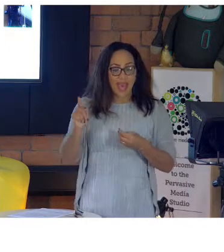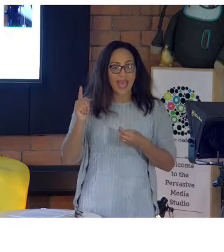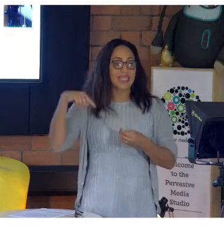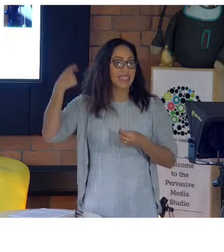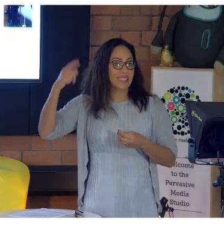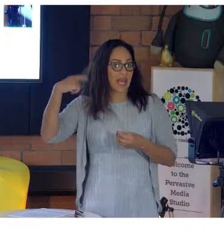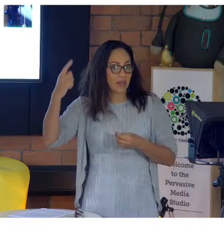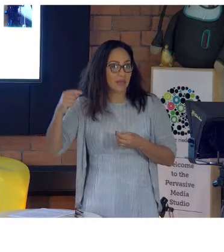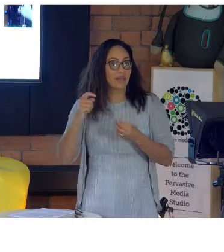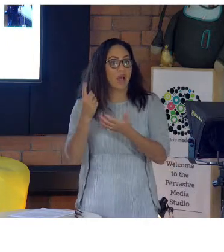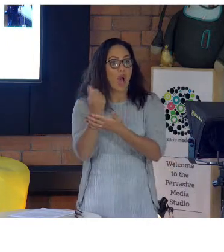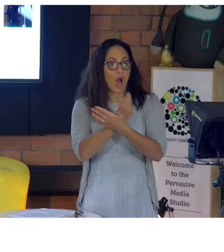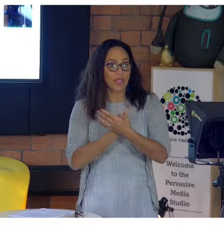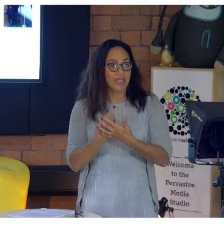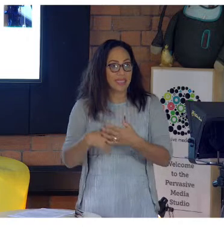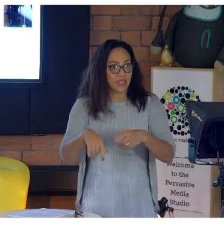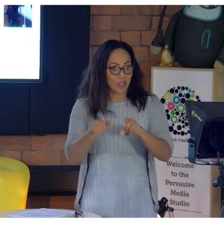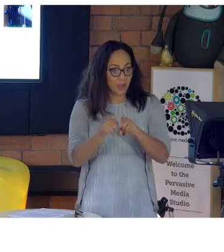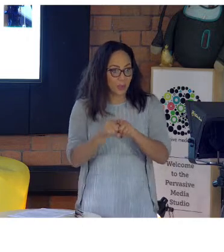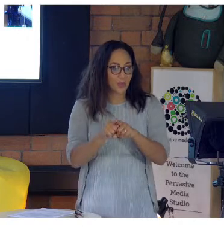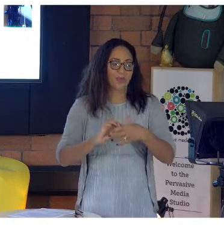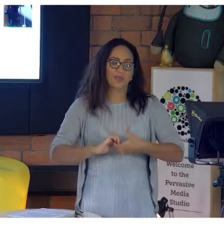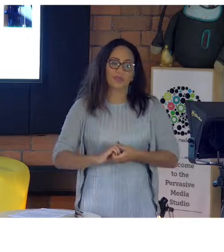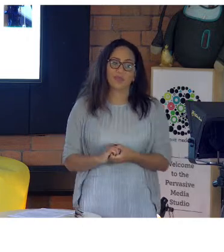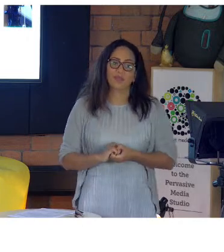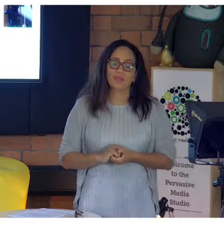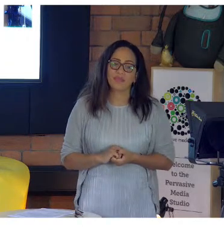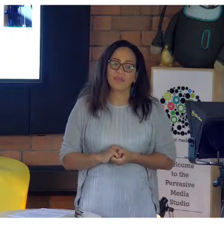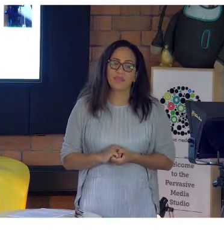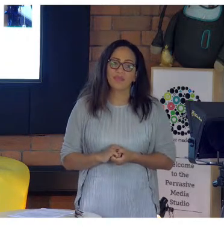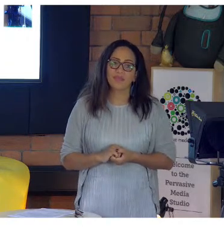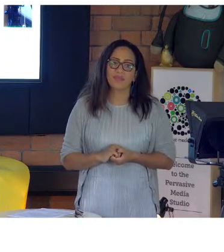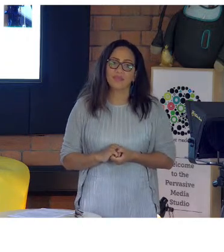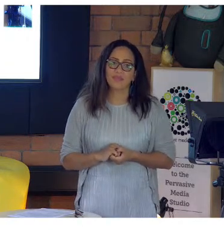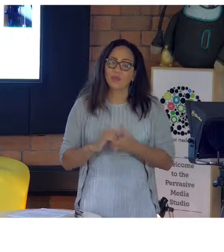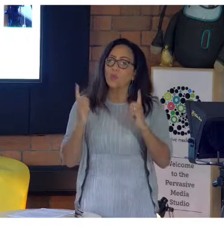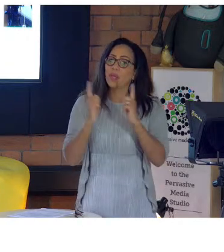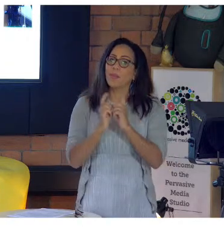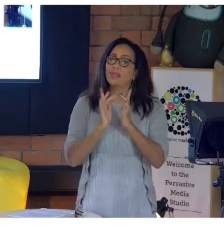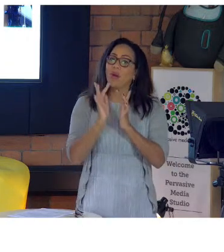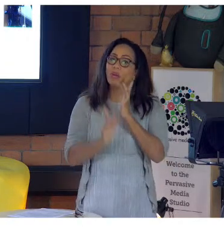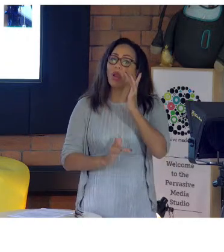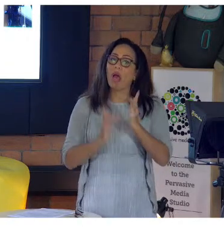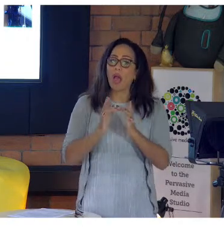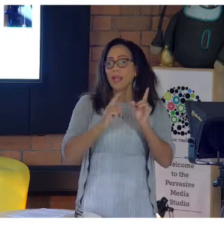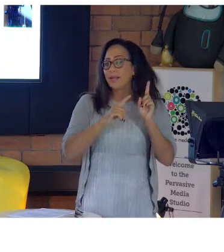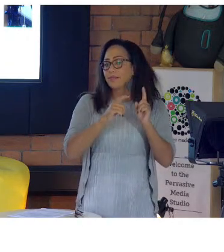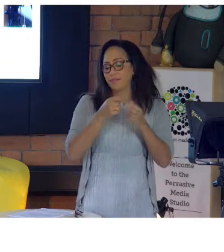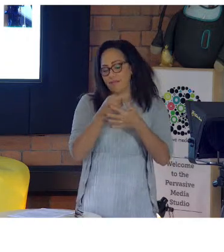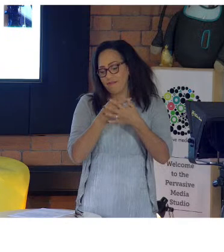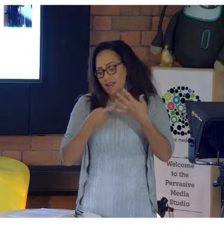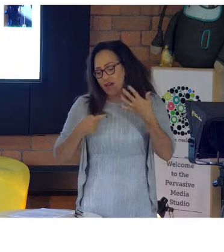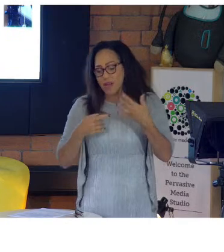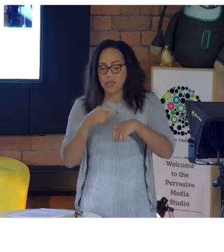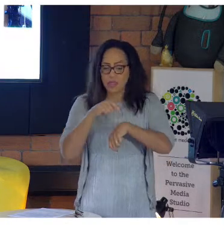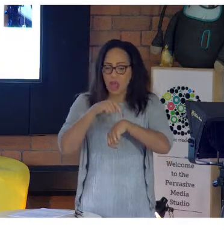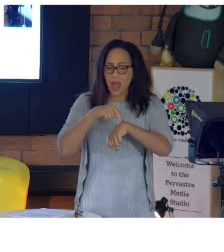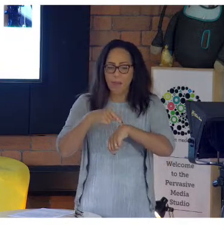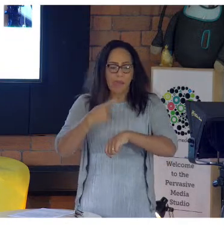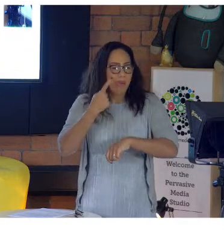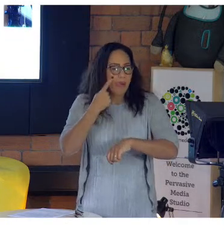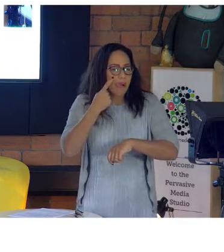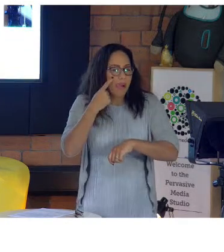and creative technologist Toby Harris. And we met online several times to experiment with live